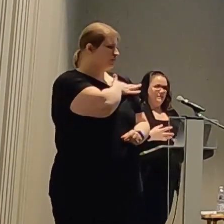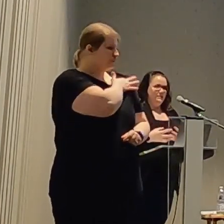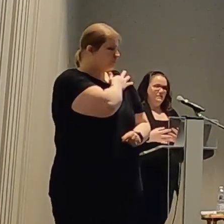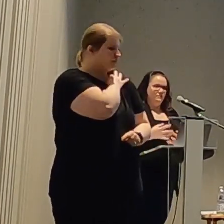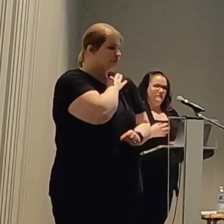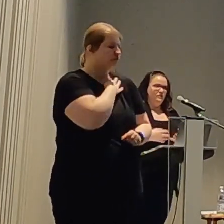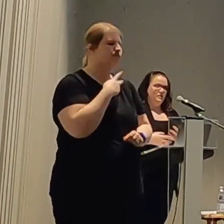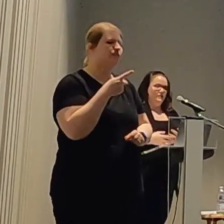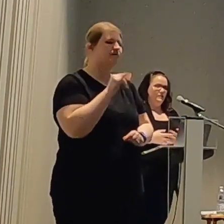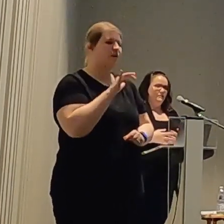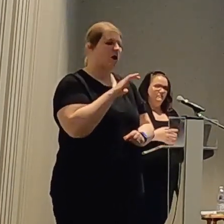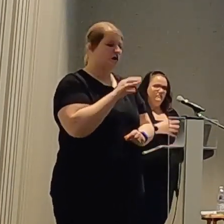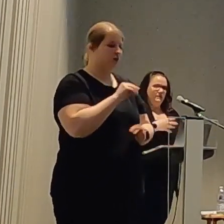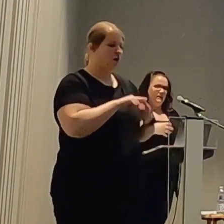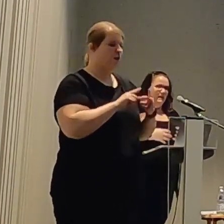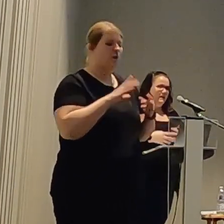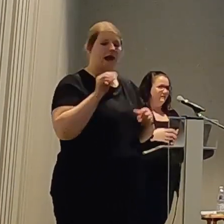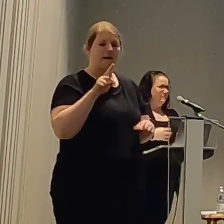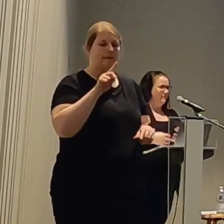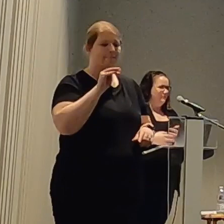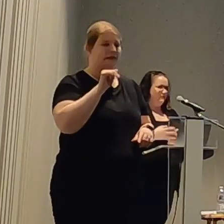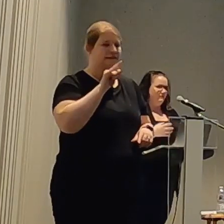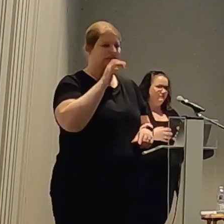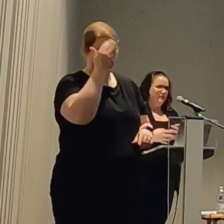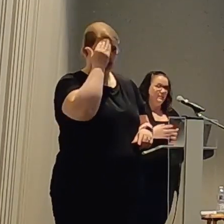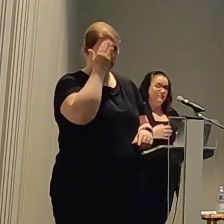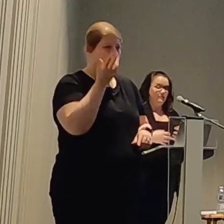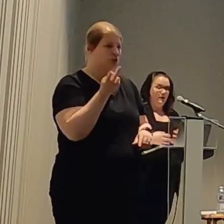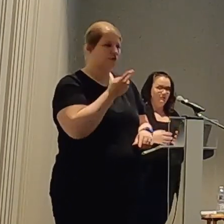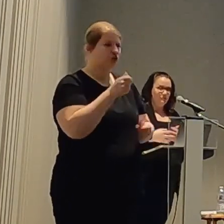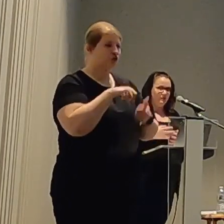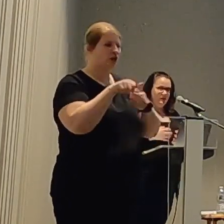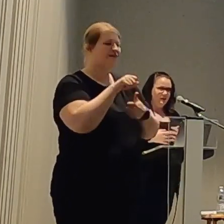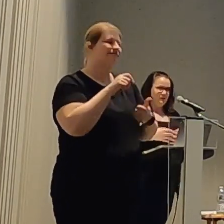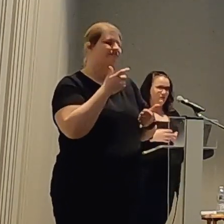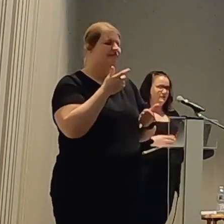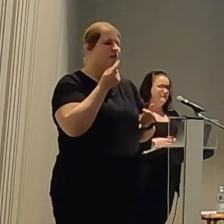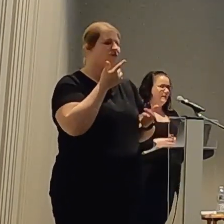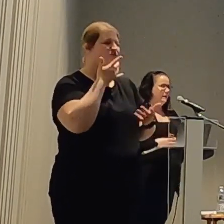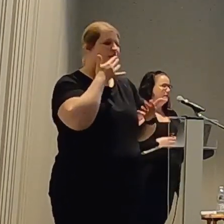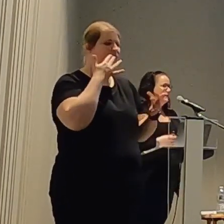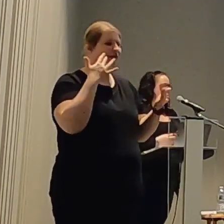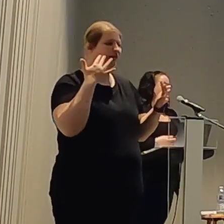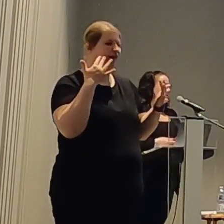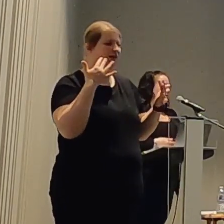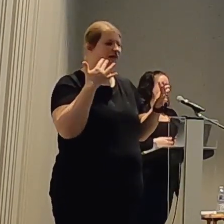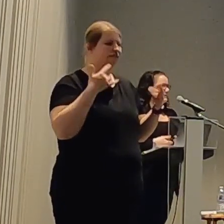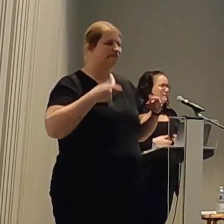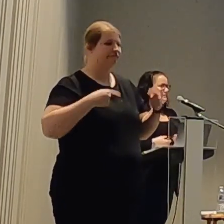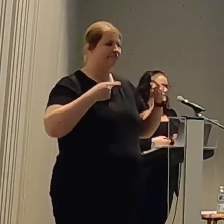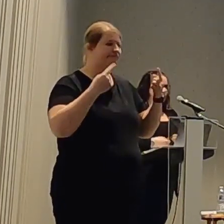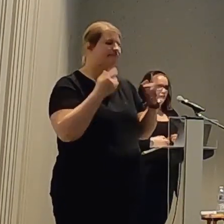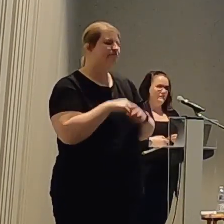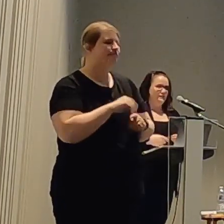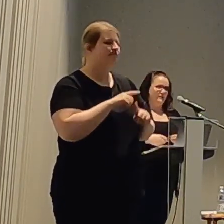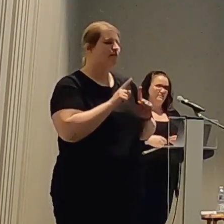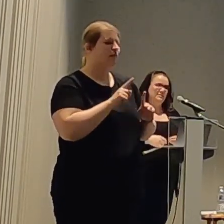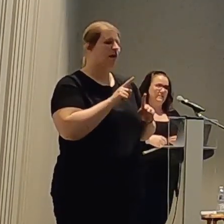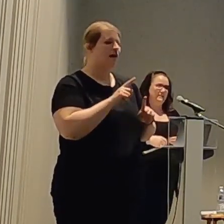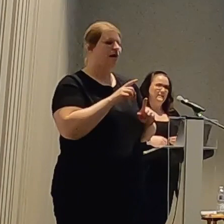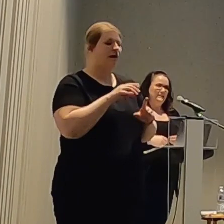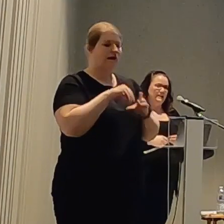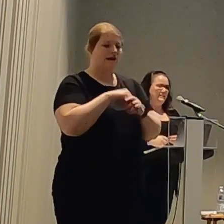Picasso and Matisse knew of each other. They had kind of a friendly rivalry, I guess you could say. But in